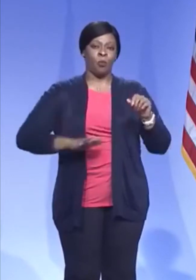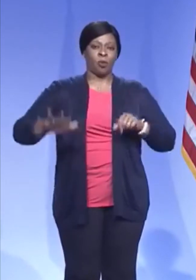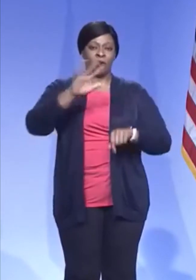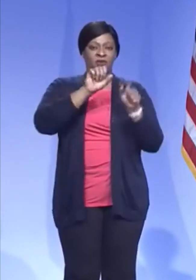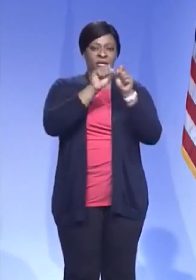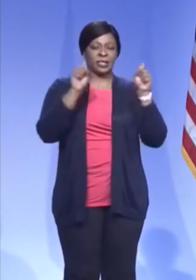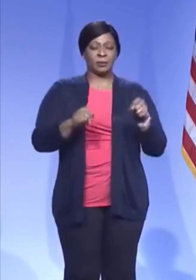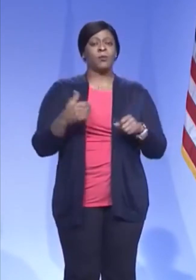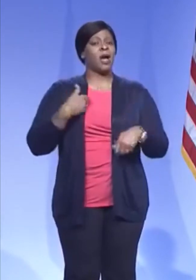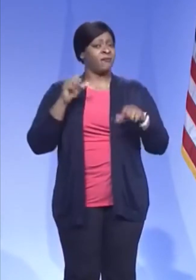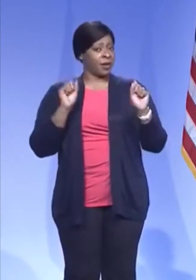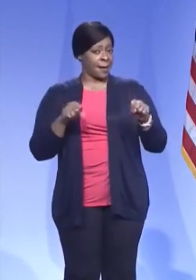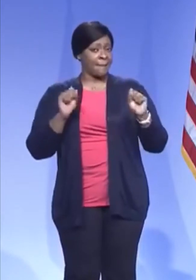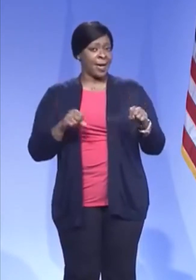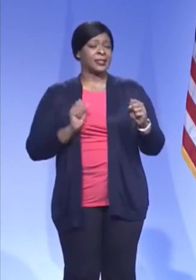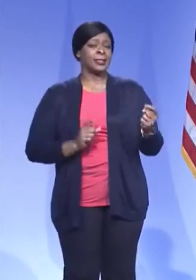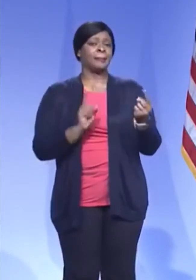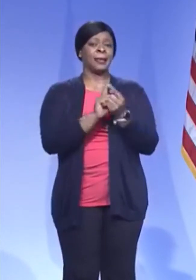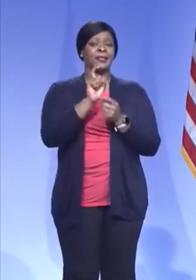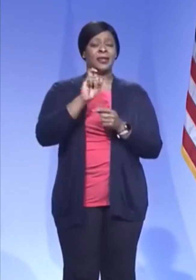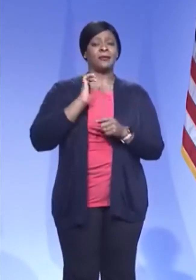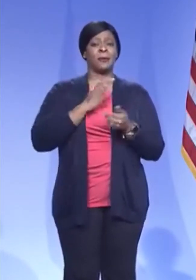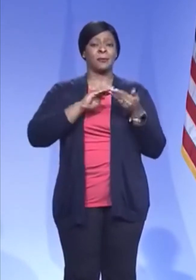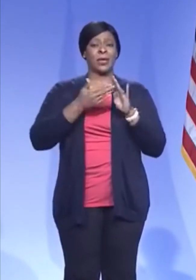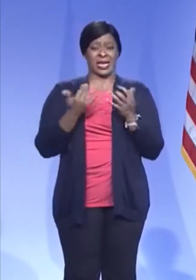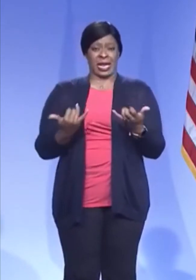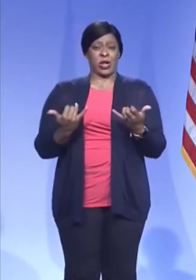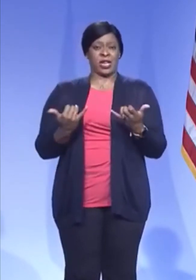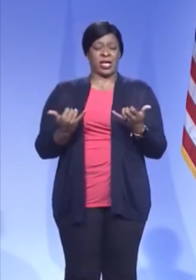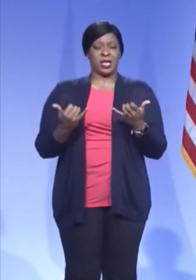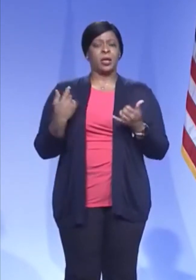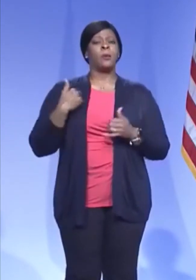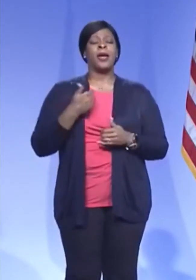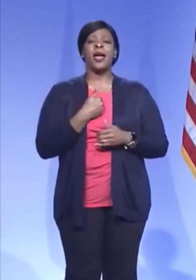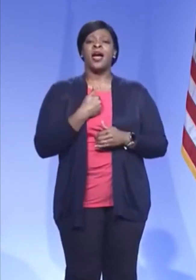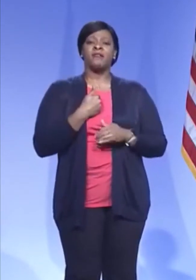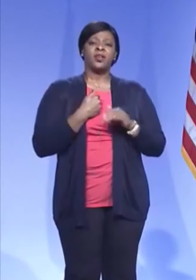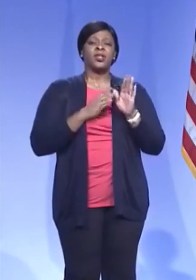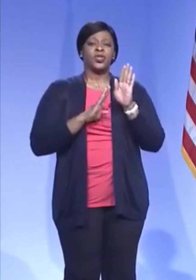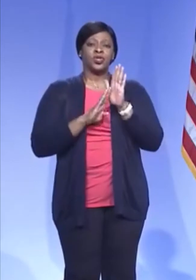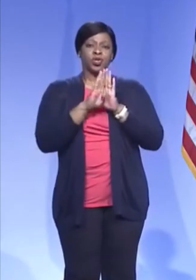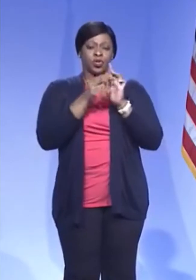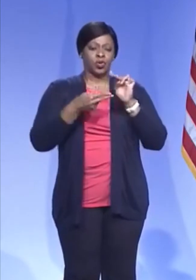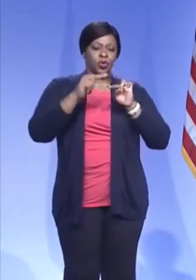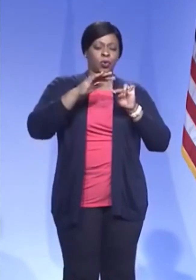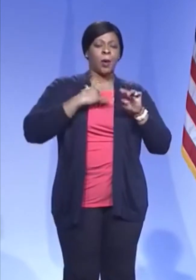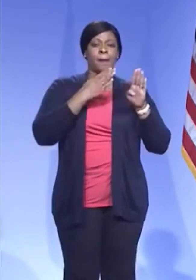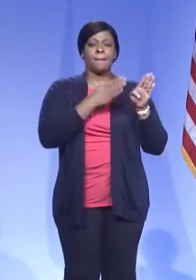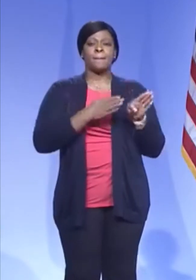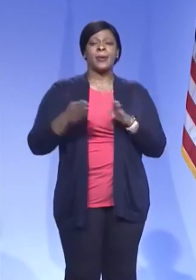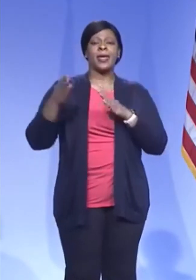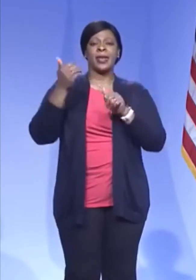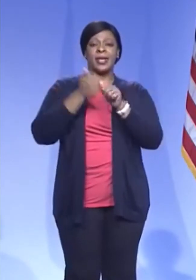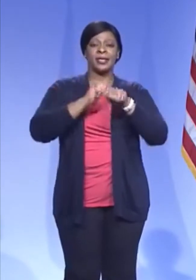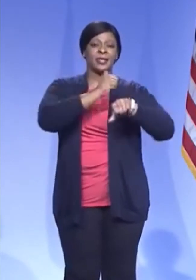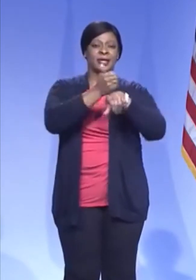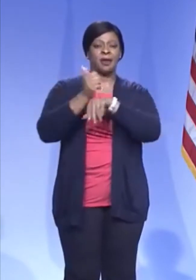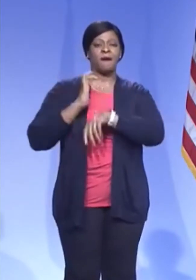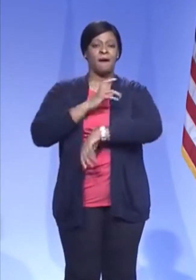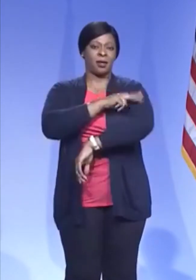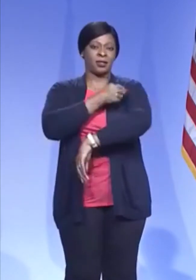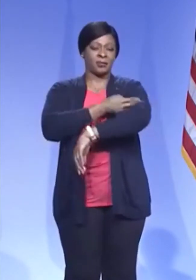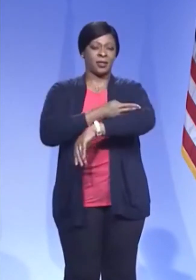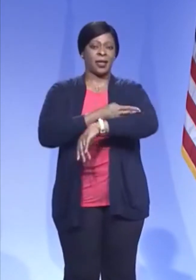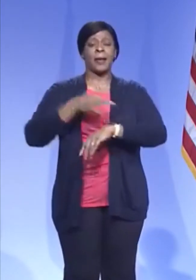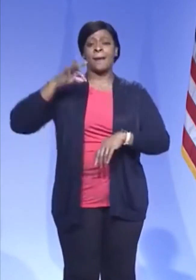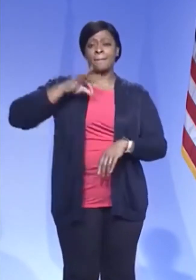have capacity to meet the needs of the community now. We also have surge plans in place at each of our hospitals. A